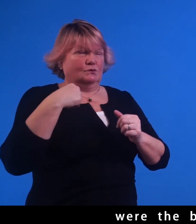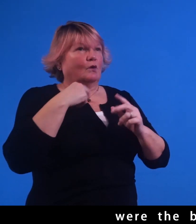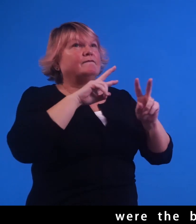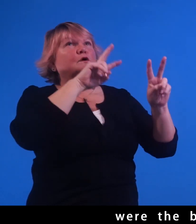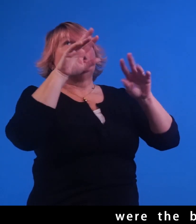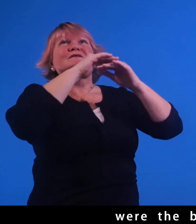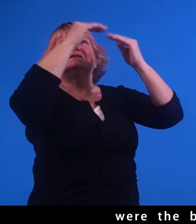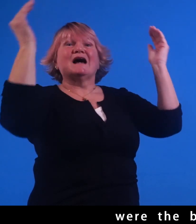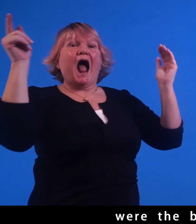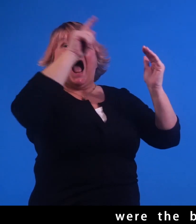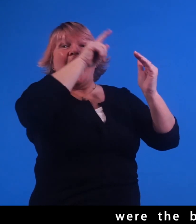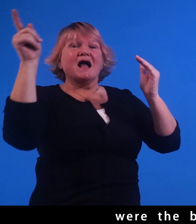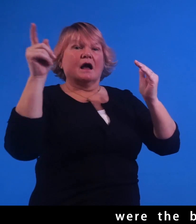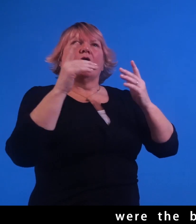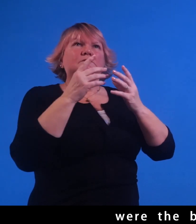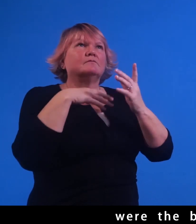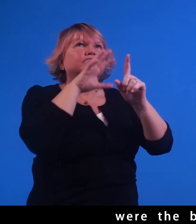sky and make observations.